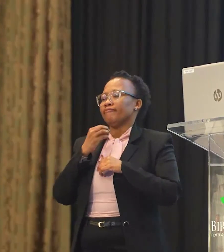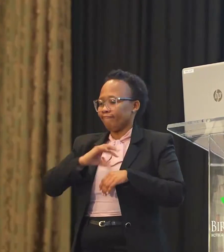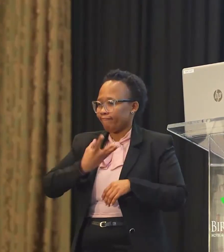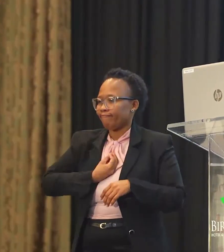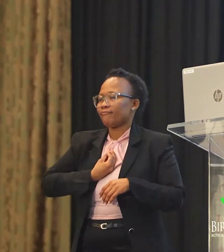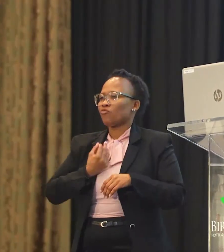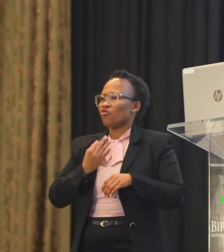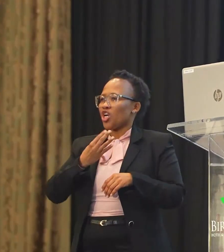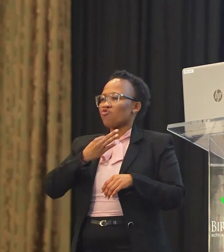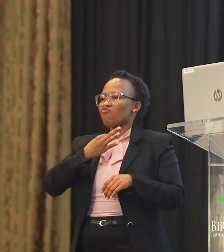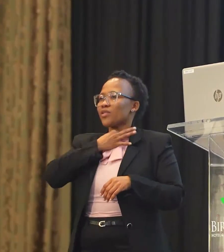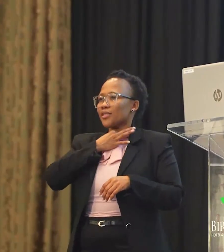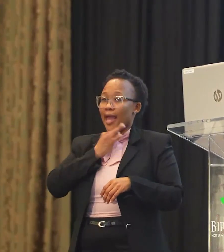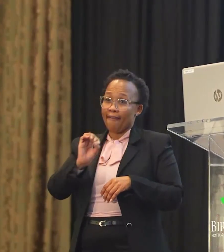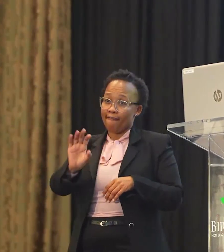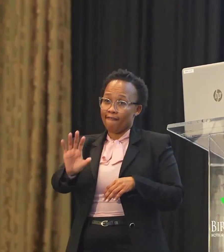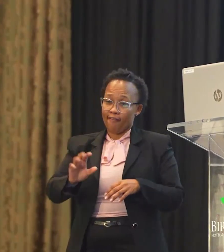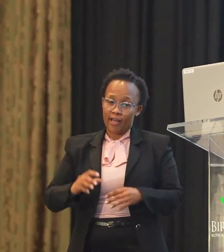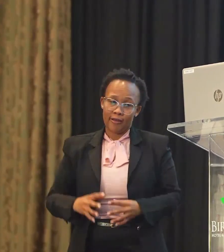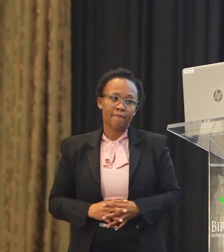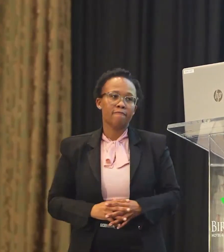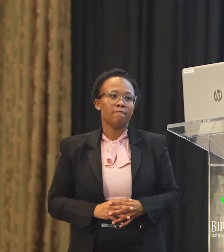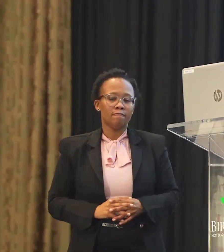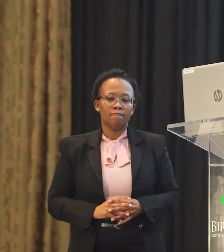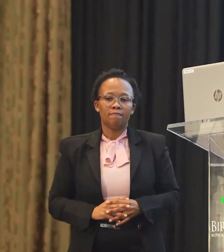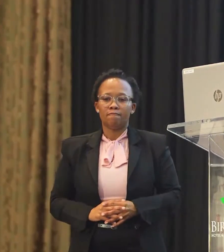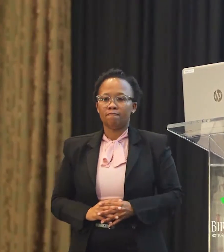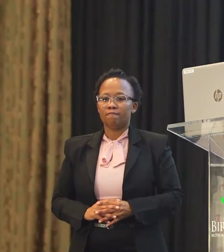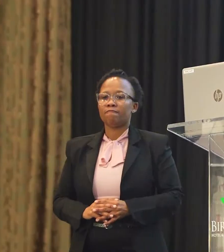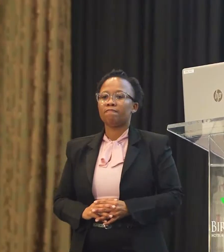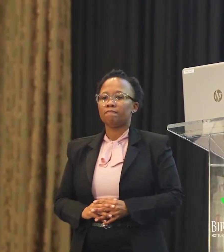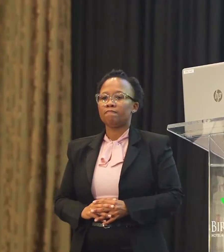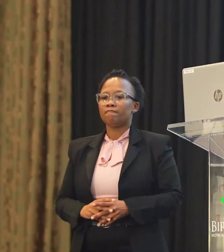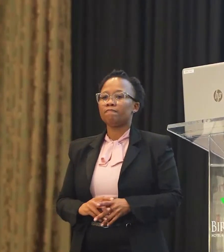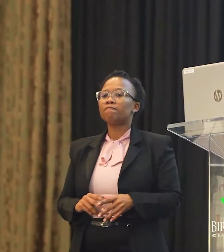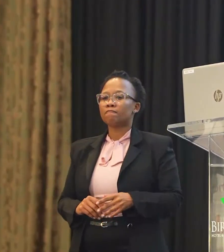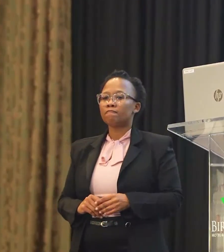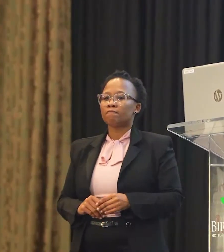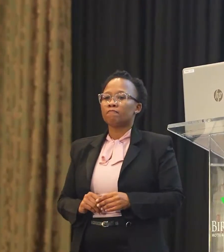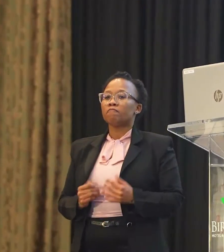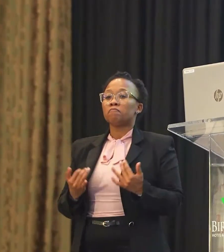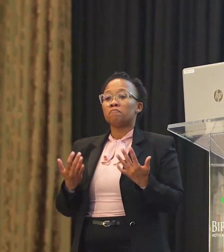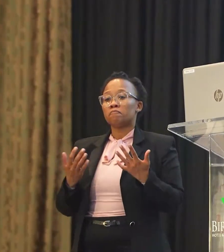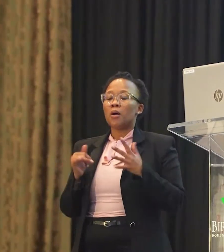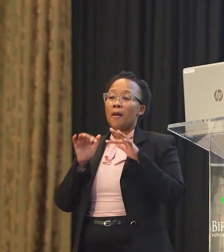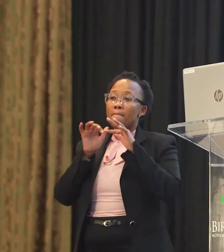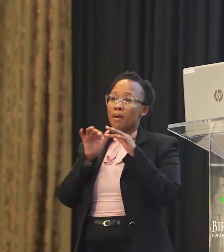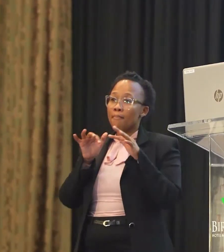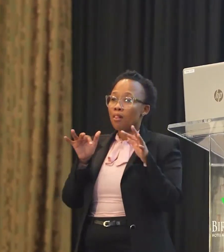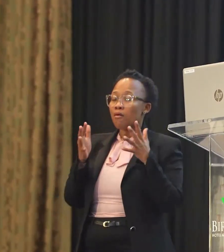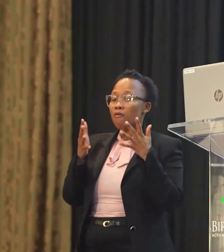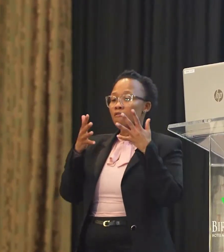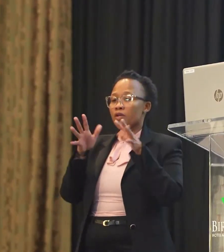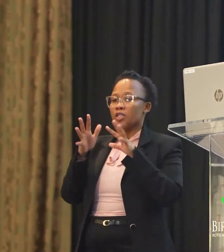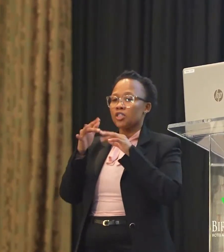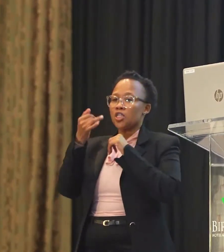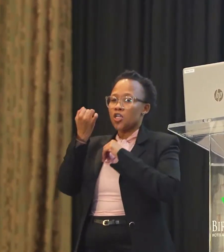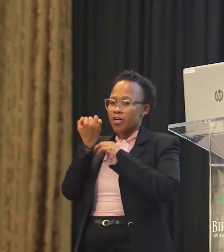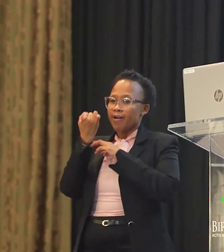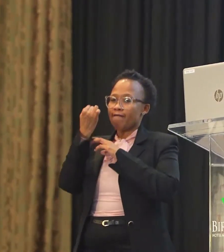Also, a major cause of concern for us is also people that have been refused access to